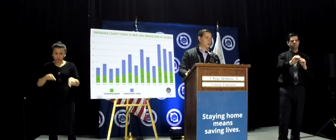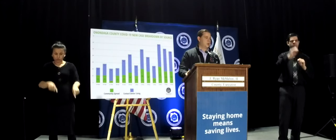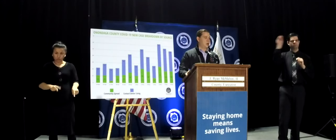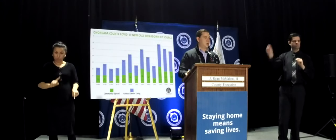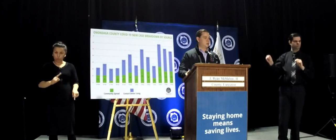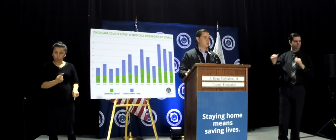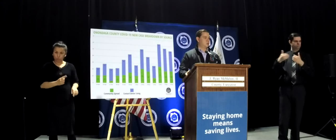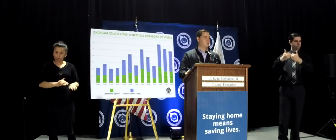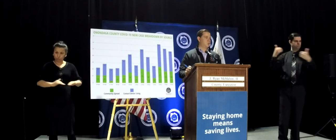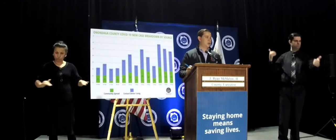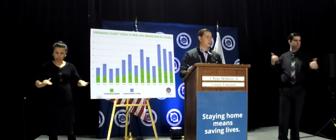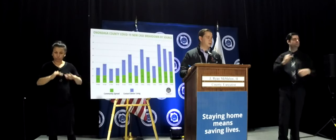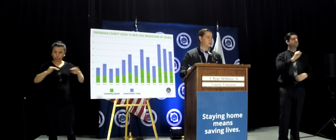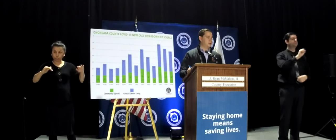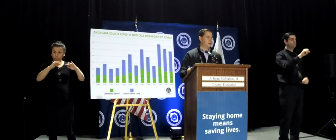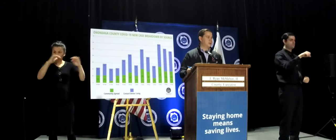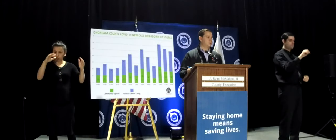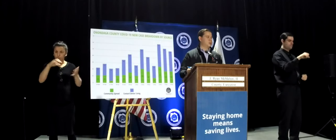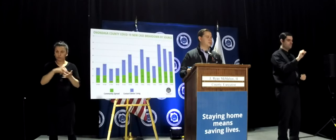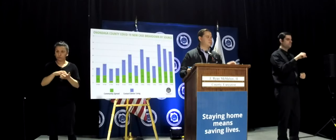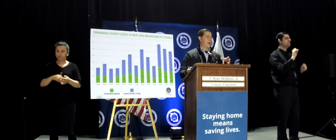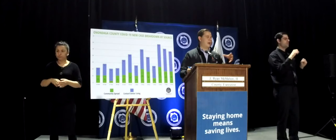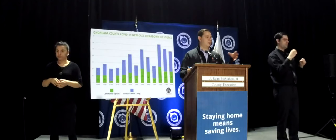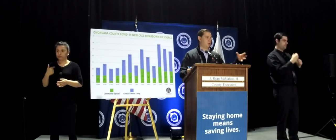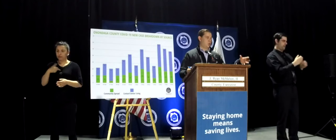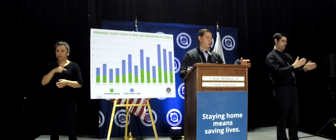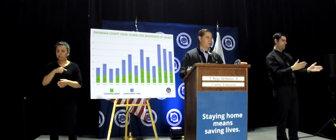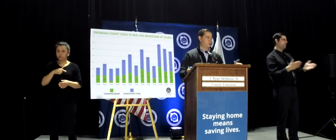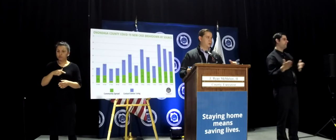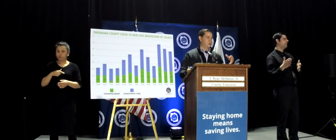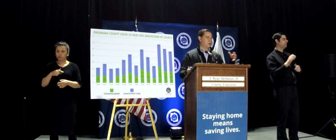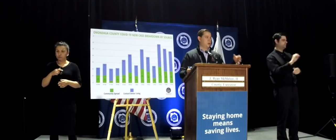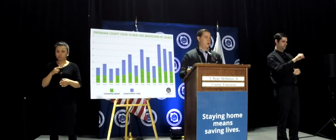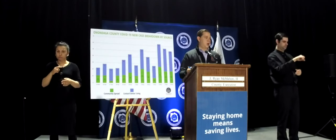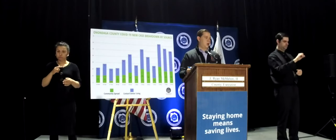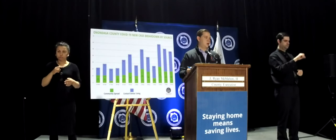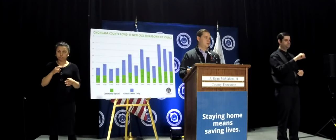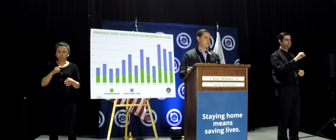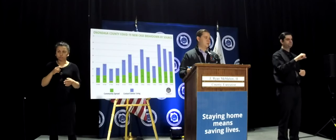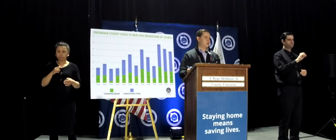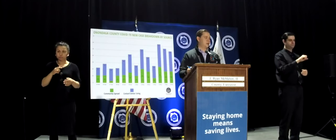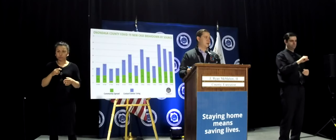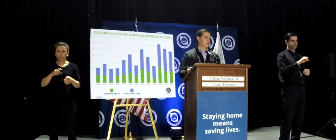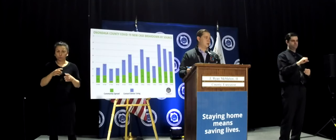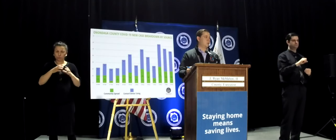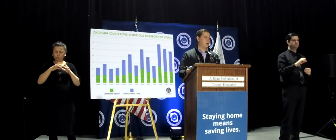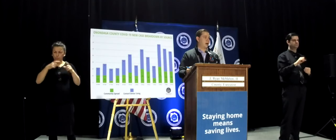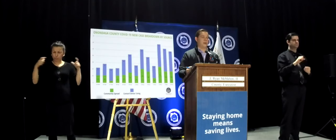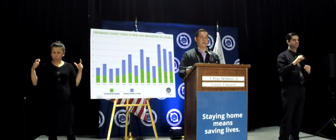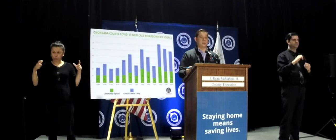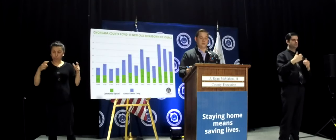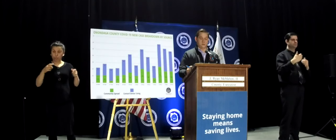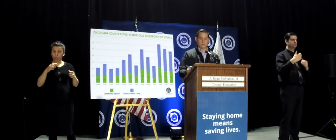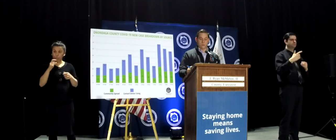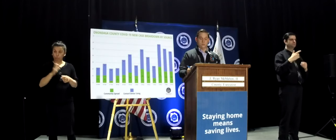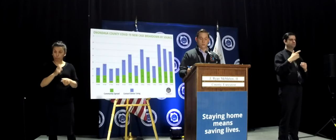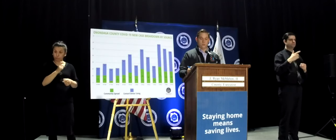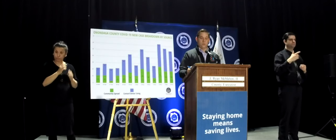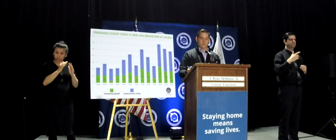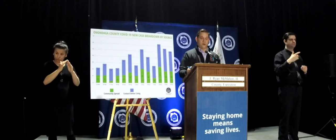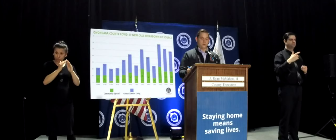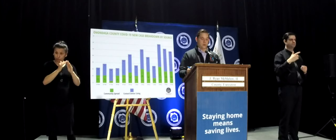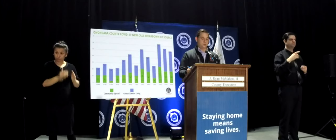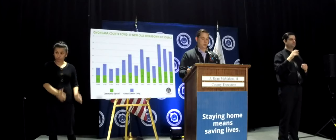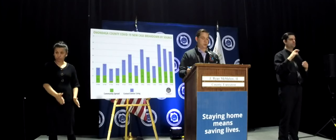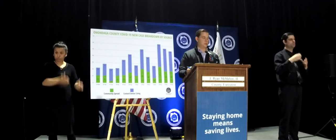facility to expand their COVID unit to take and really help out, and